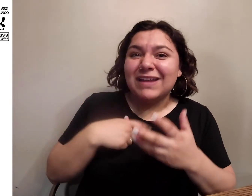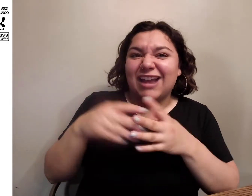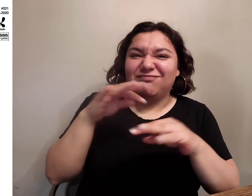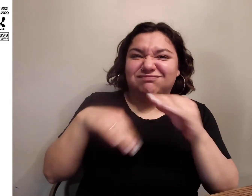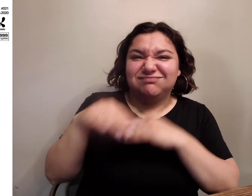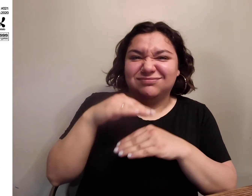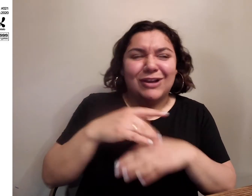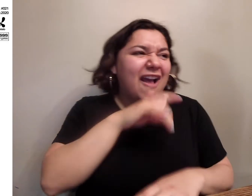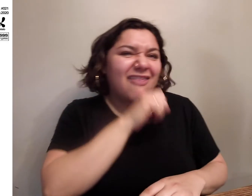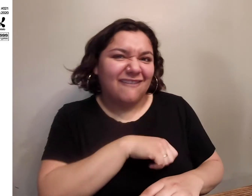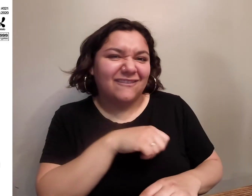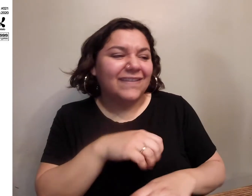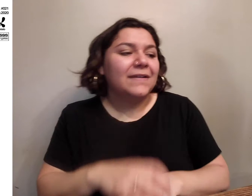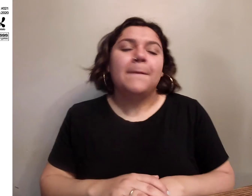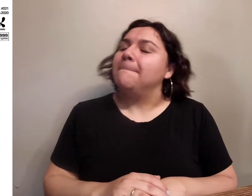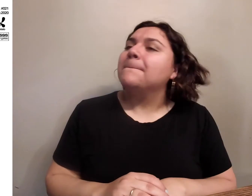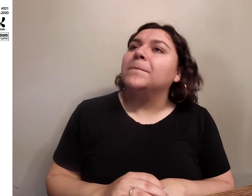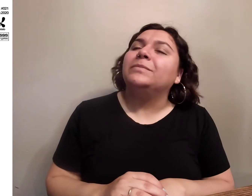rattling. I love it.